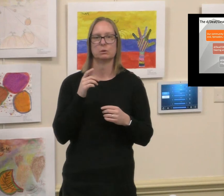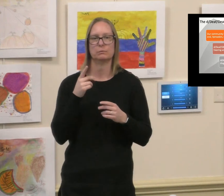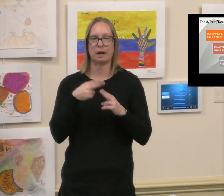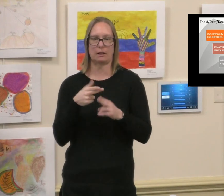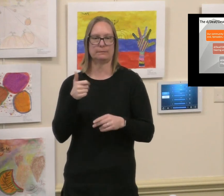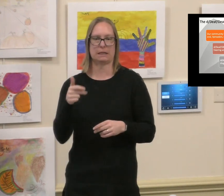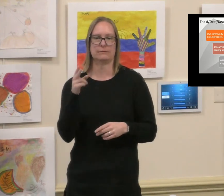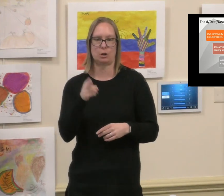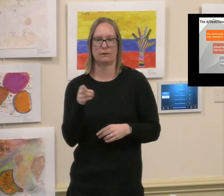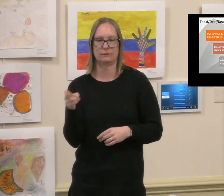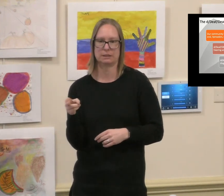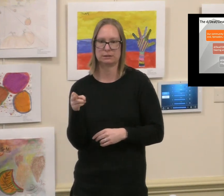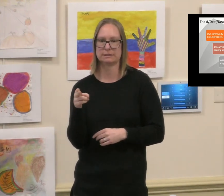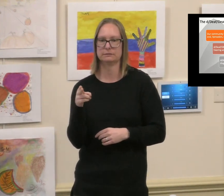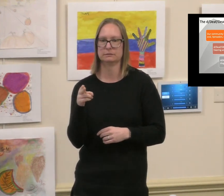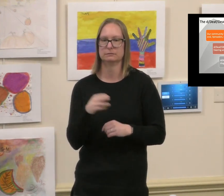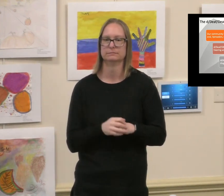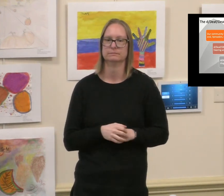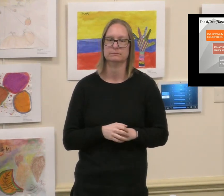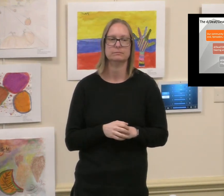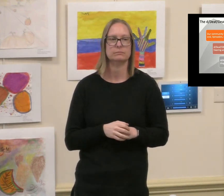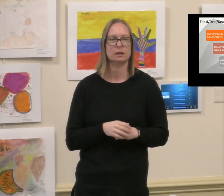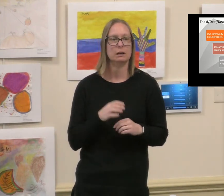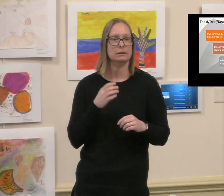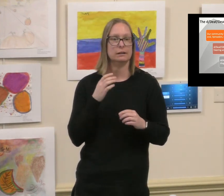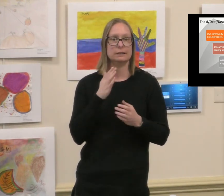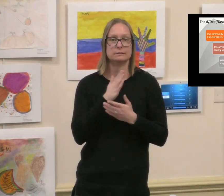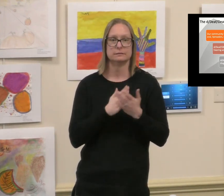hearing. They might call themselves hard of hearing.